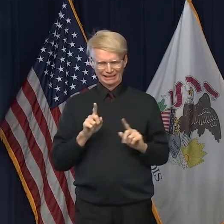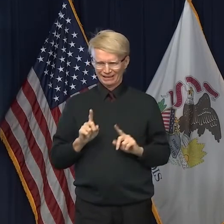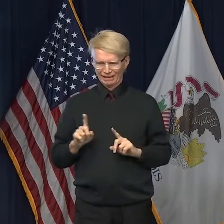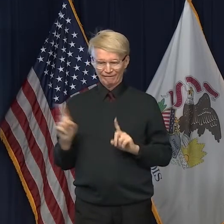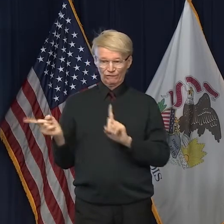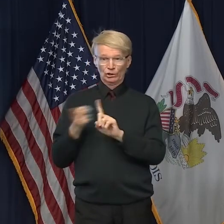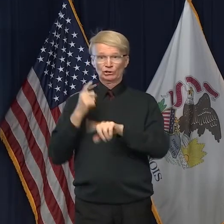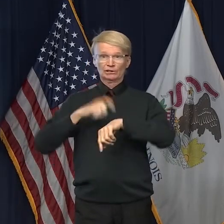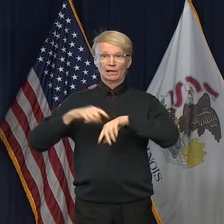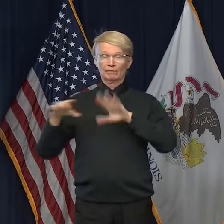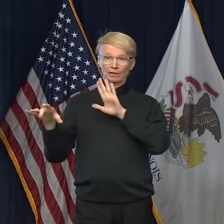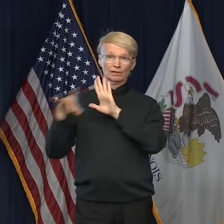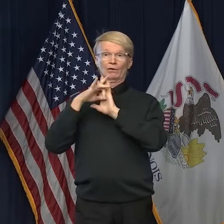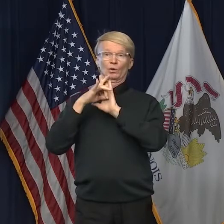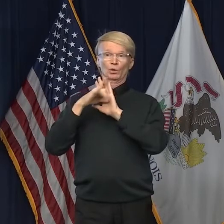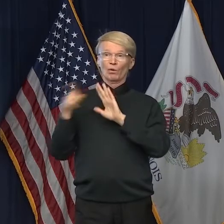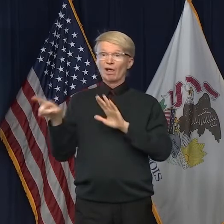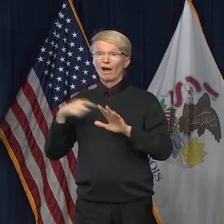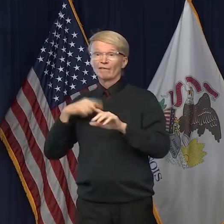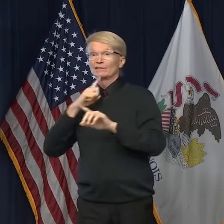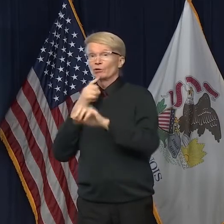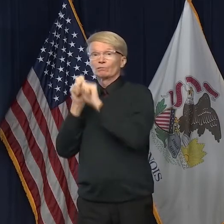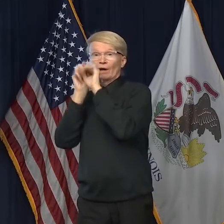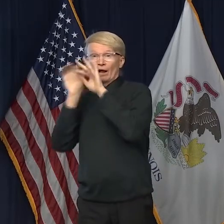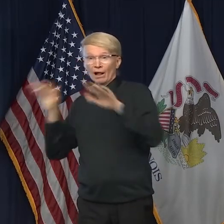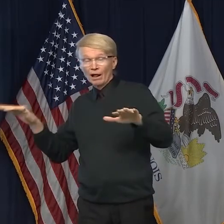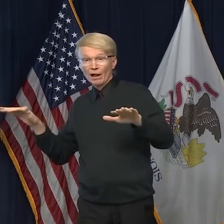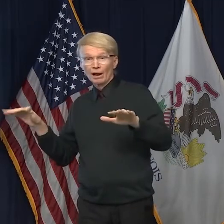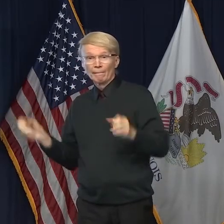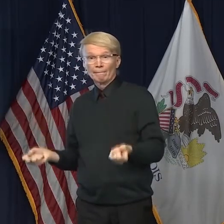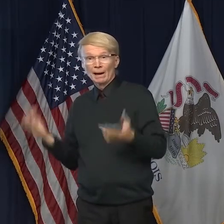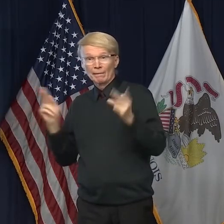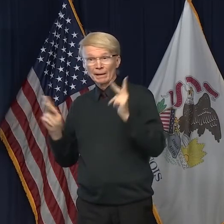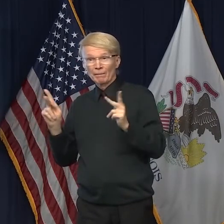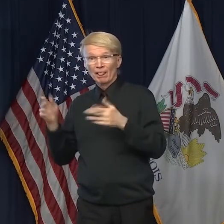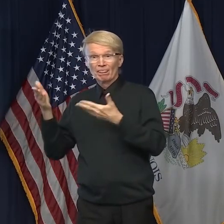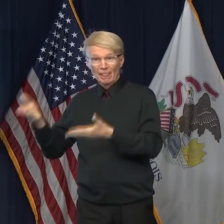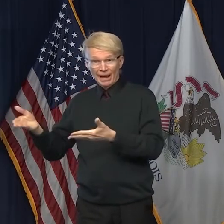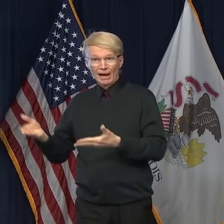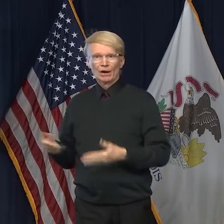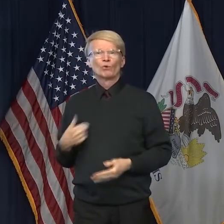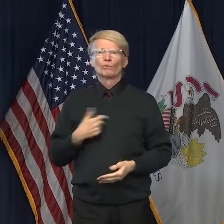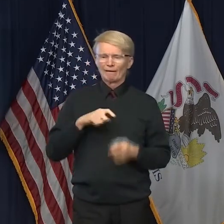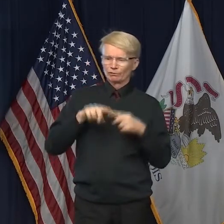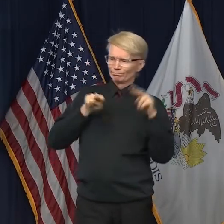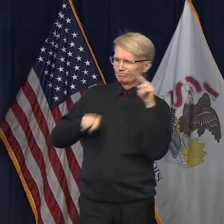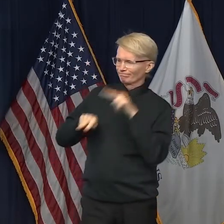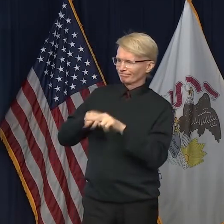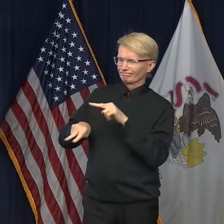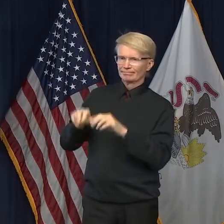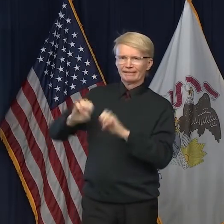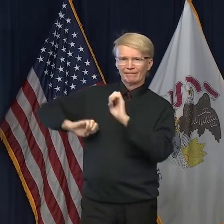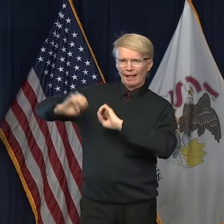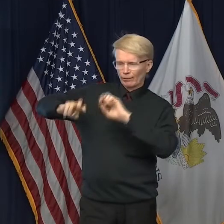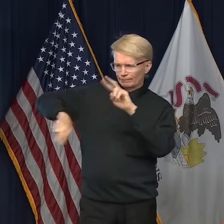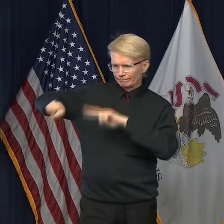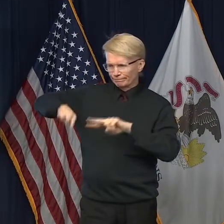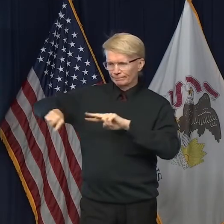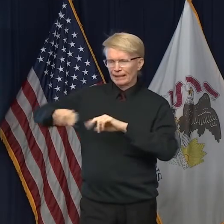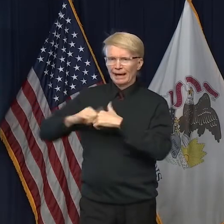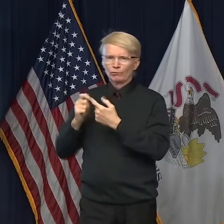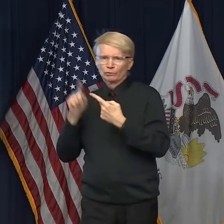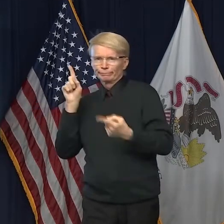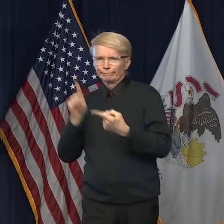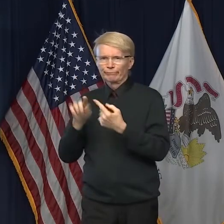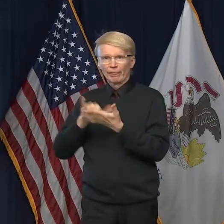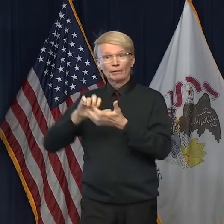outbreak, there's been a lot of effort that's been made to evaluate the problems at the home and to mitigate those problems. This